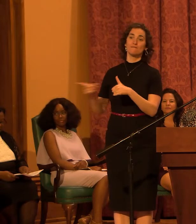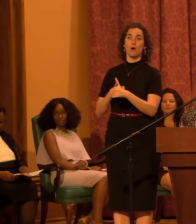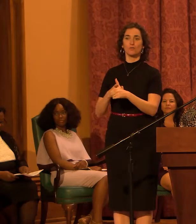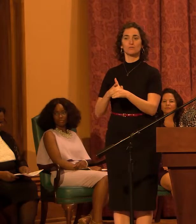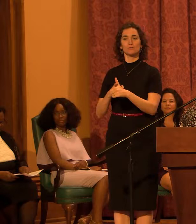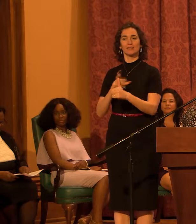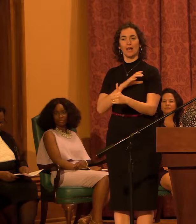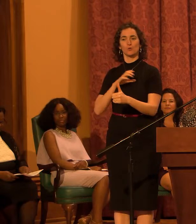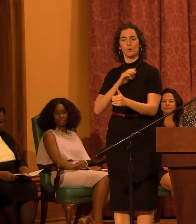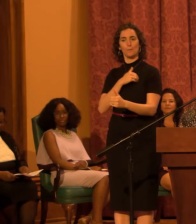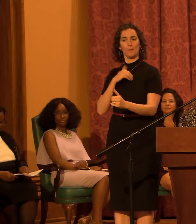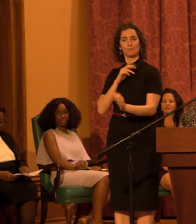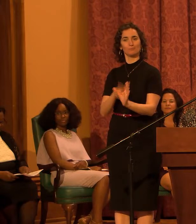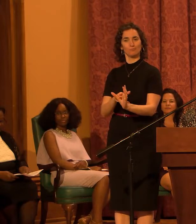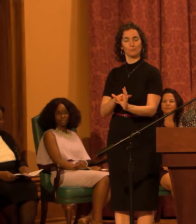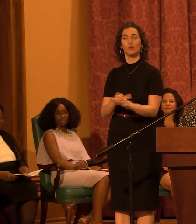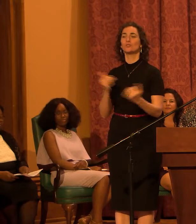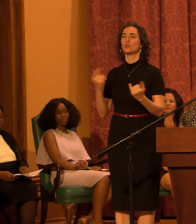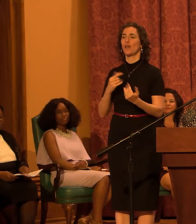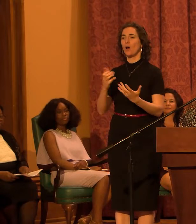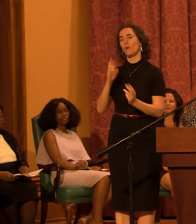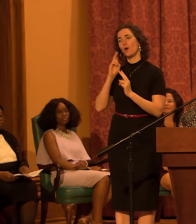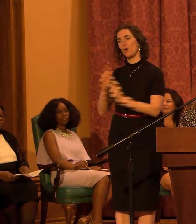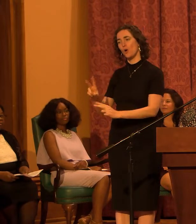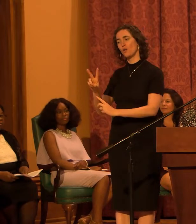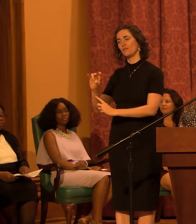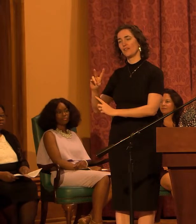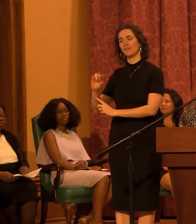member. And today I'd like to honor Vivian